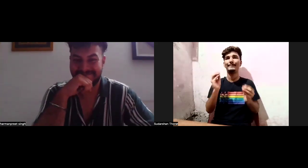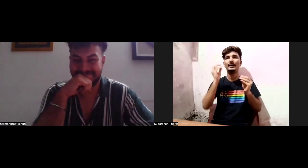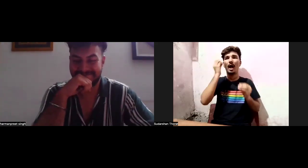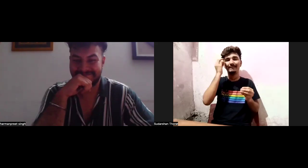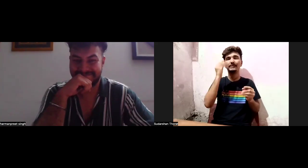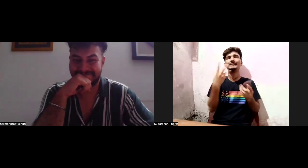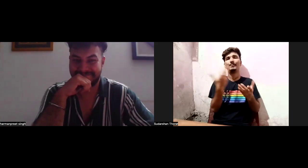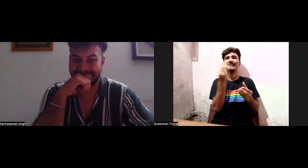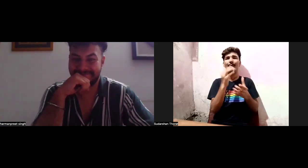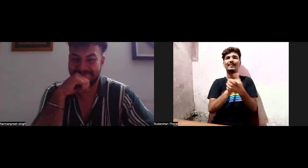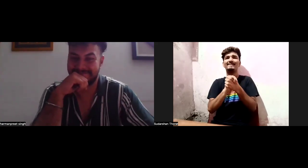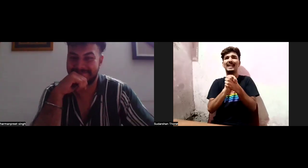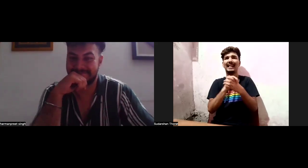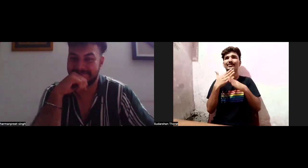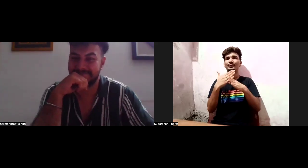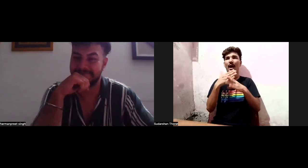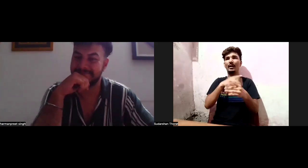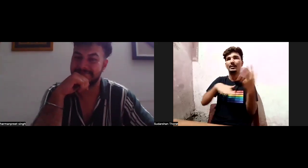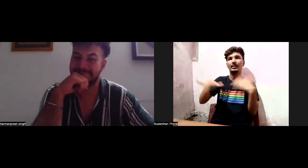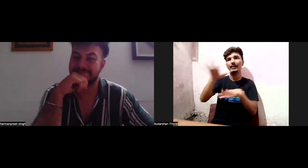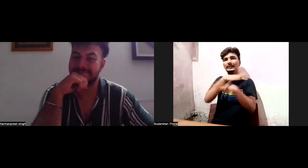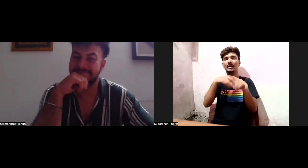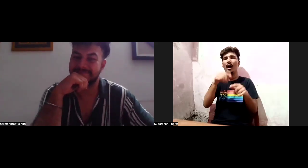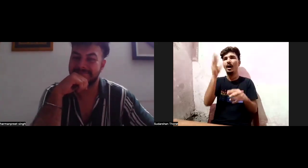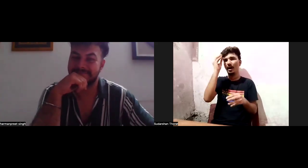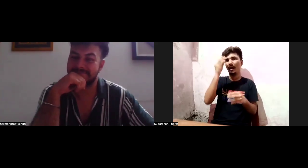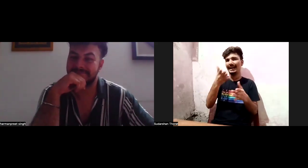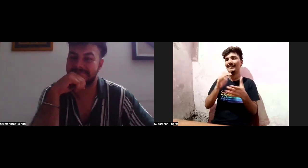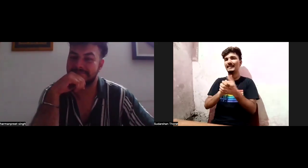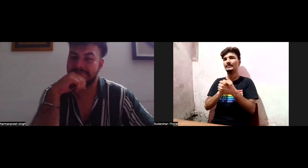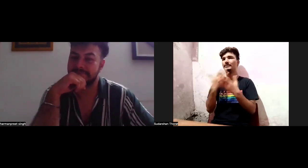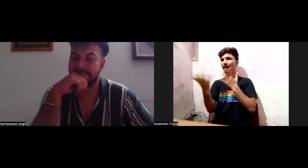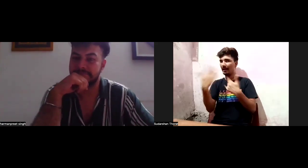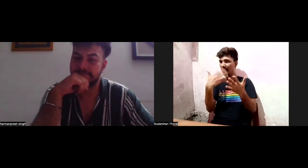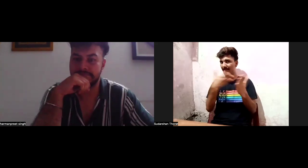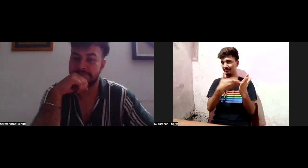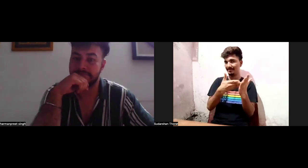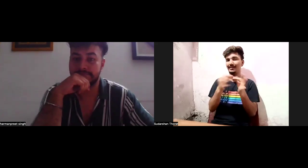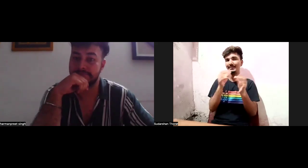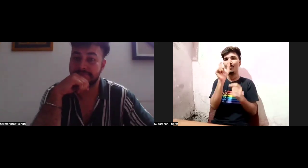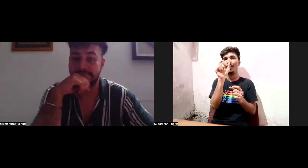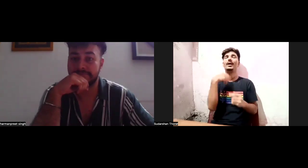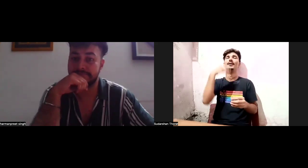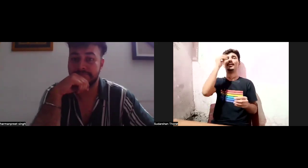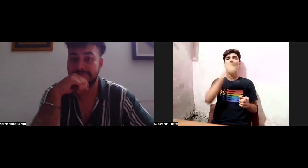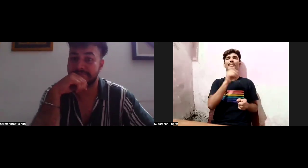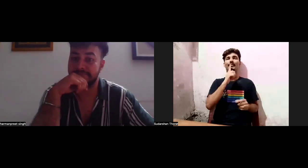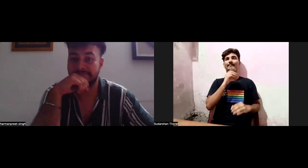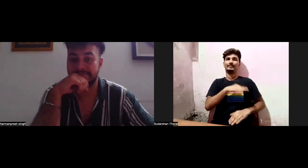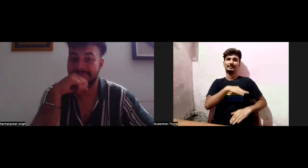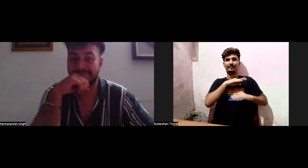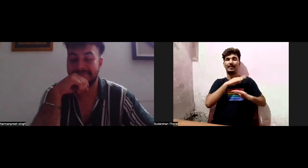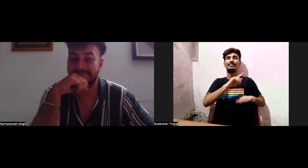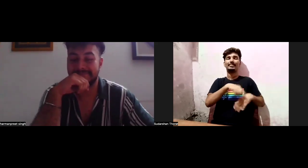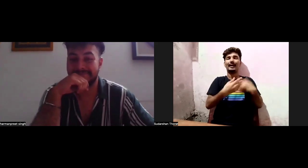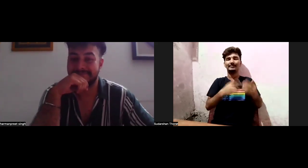is very much important. So with having a visual things or visual clues, other deaf people can understand, right? And we can